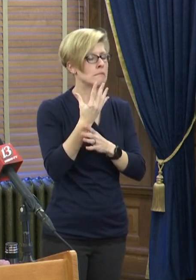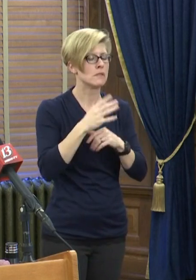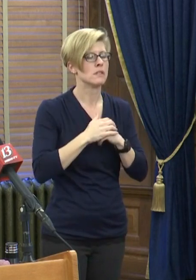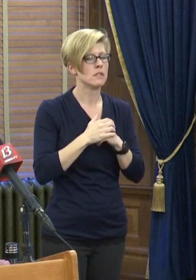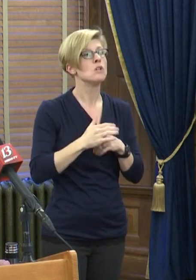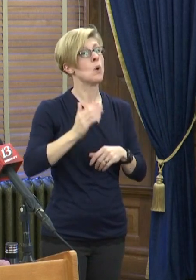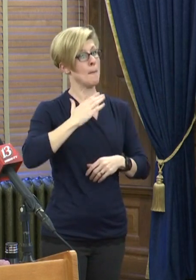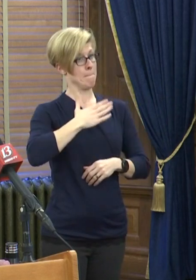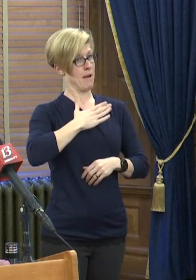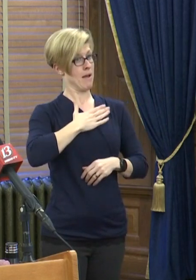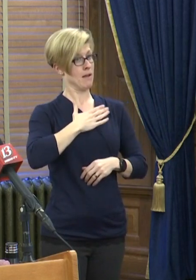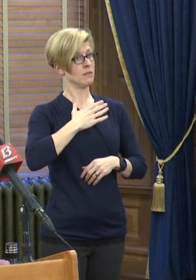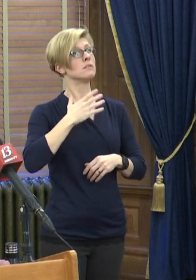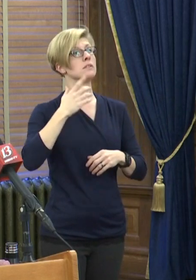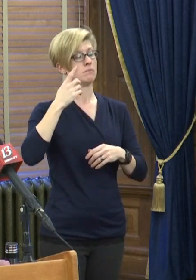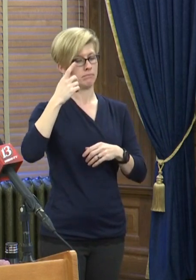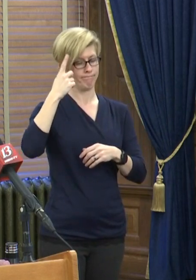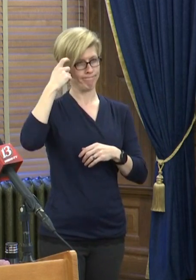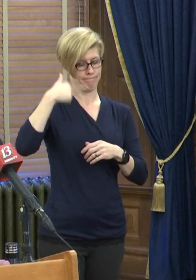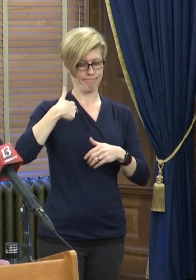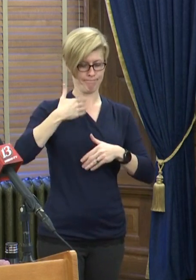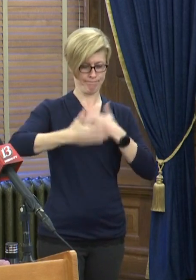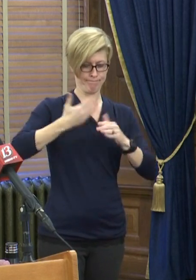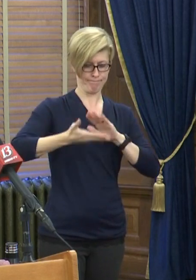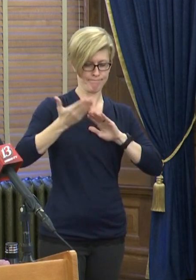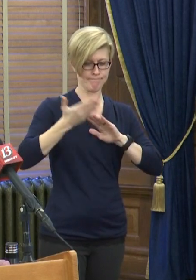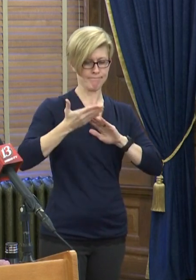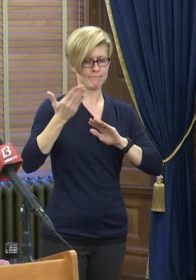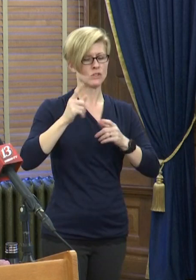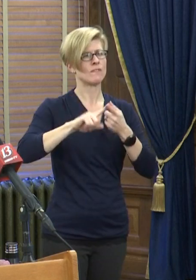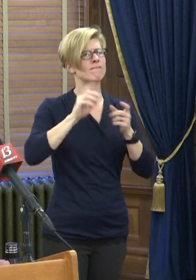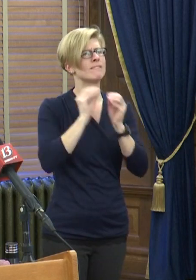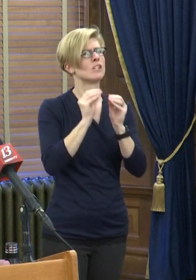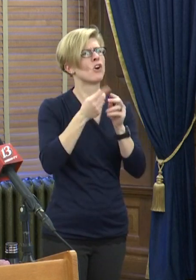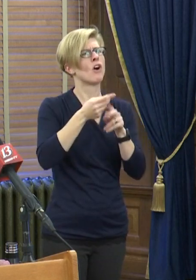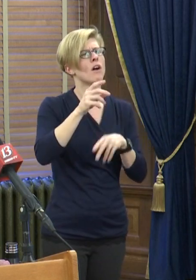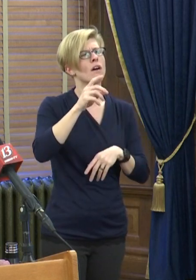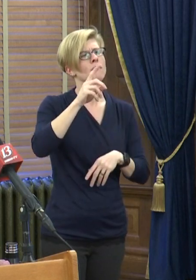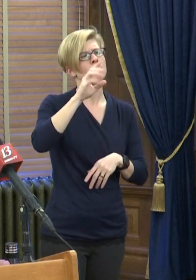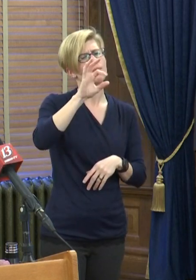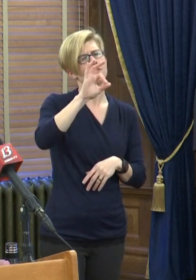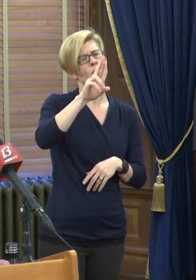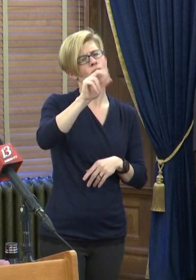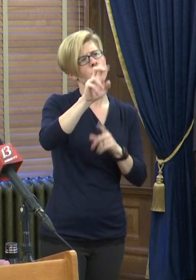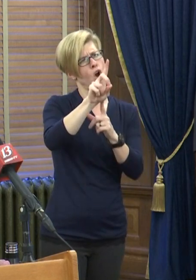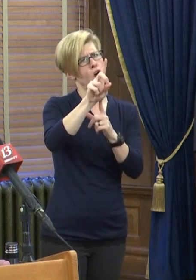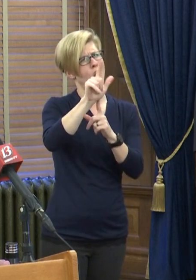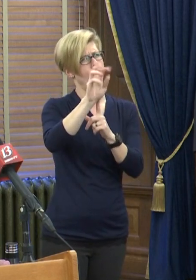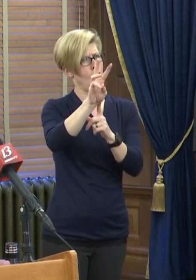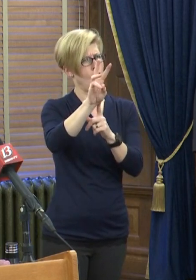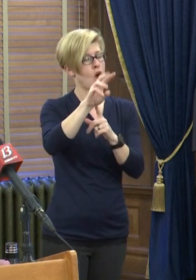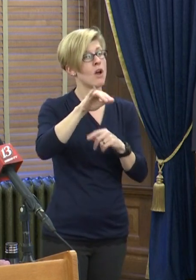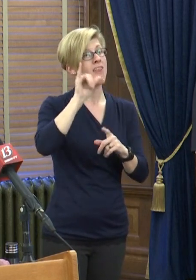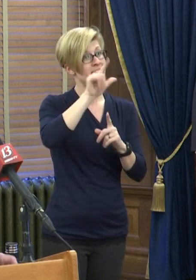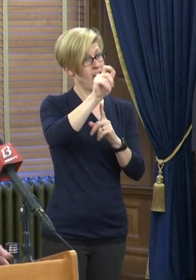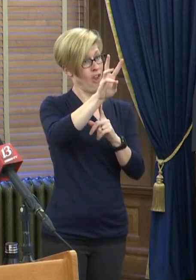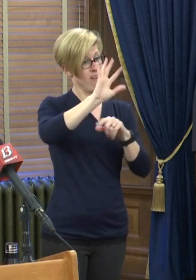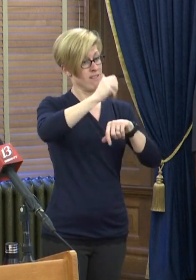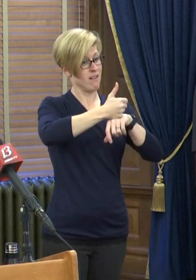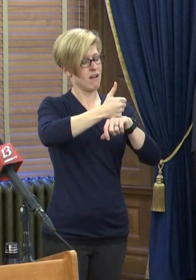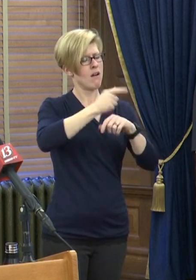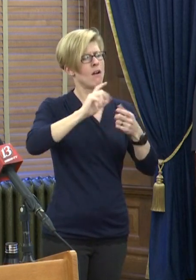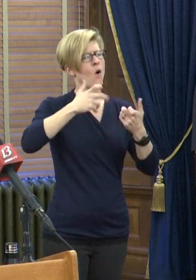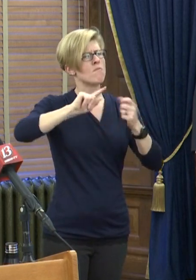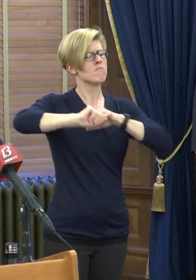effort to reform a punitive fraud law, a law that caused additional hardship for thousands of Kansans